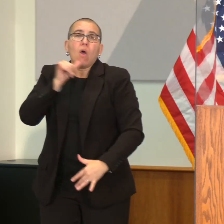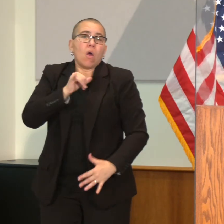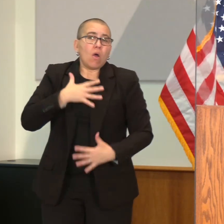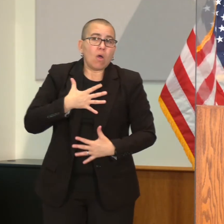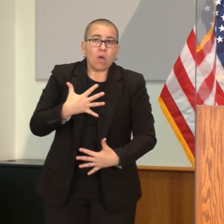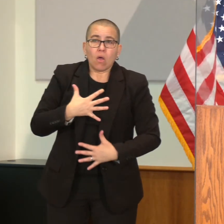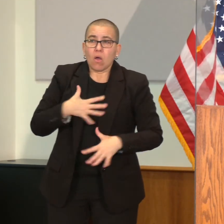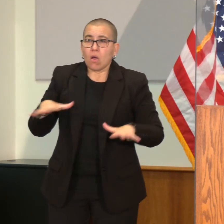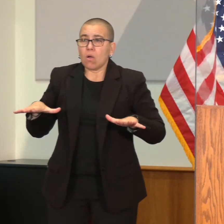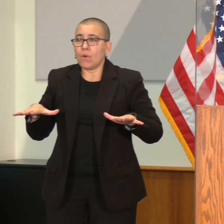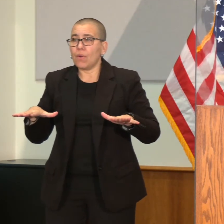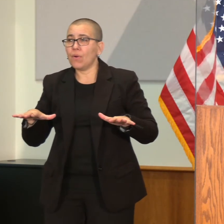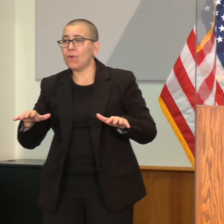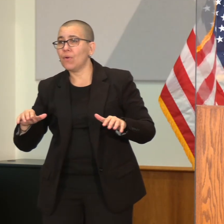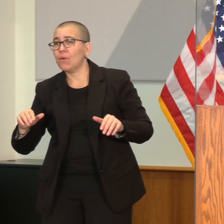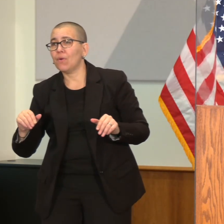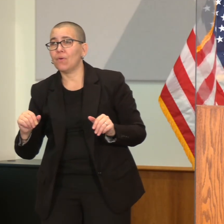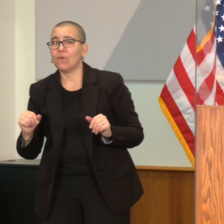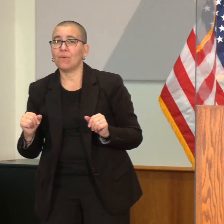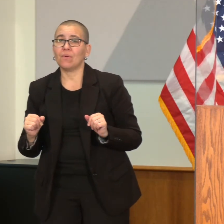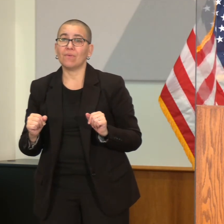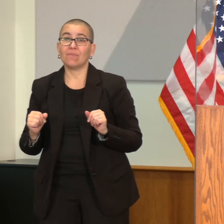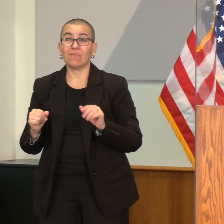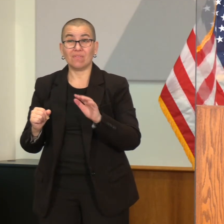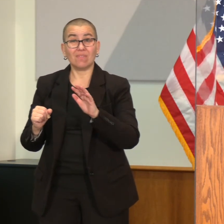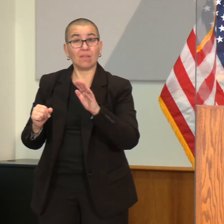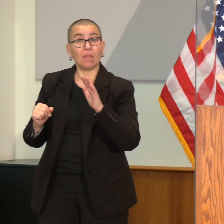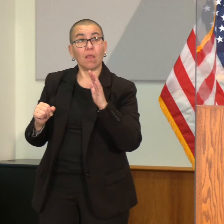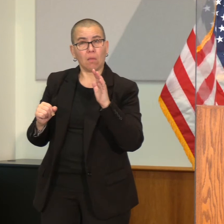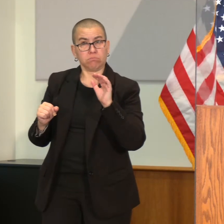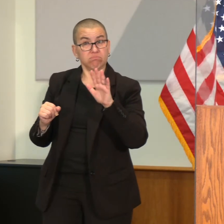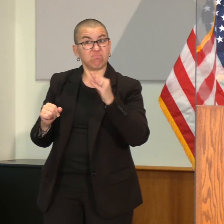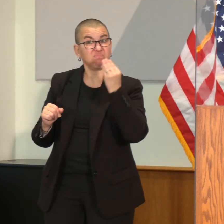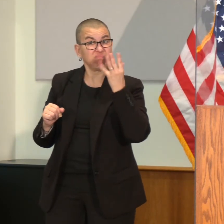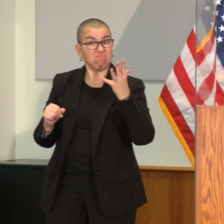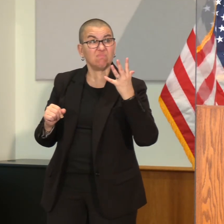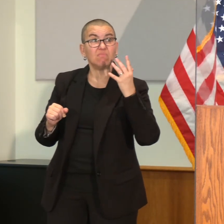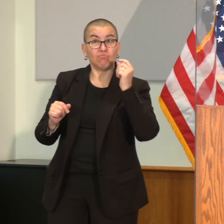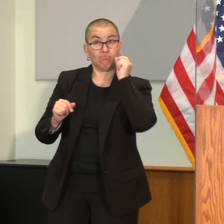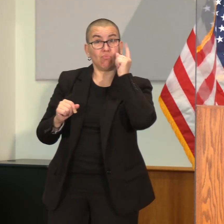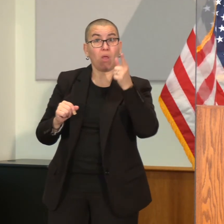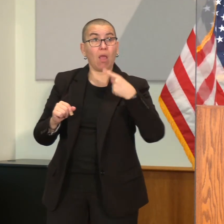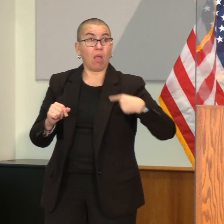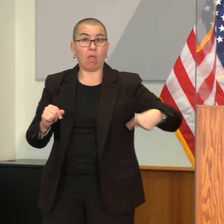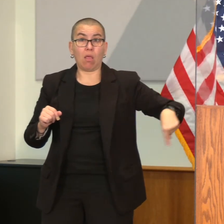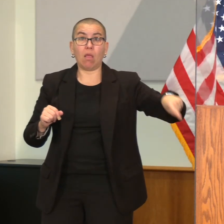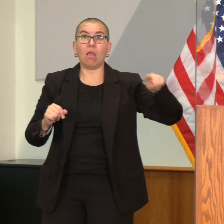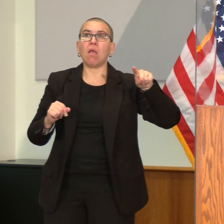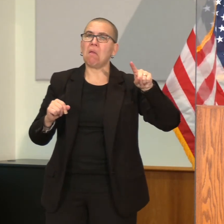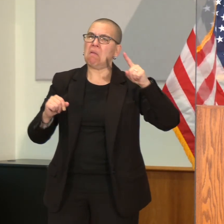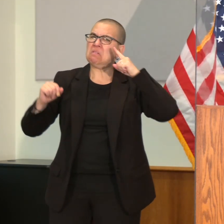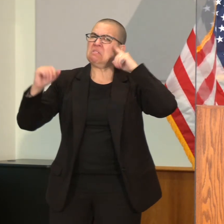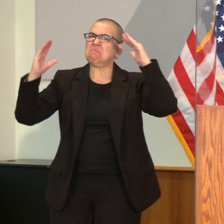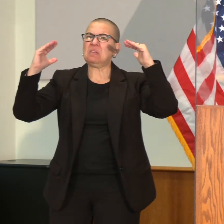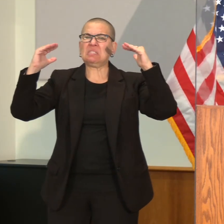honest, it was also a surprise for many of us who were expecting a different outcome.